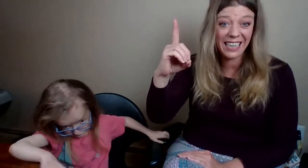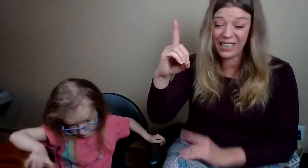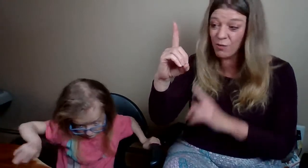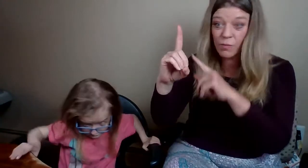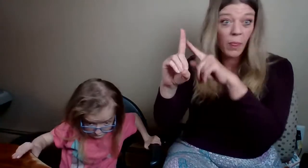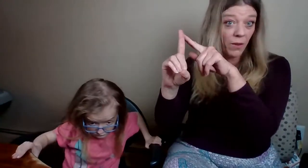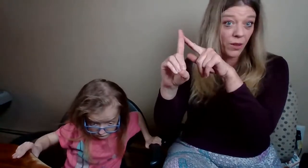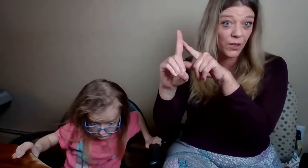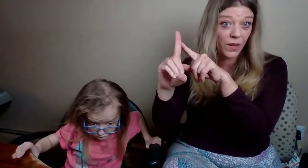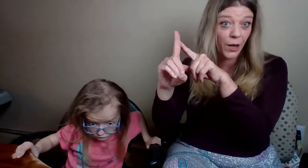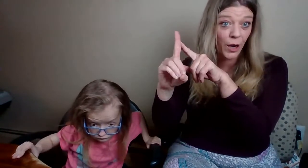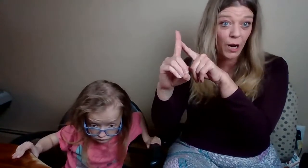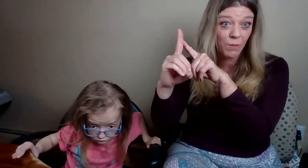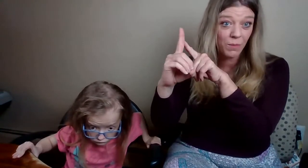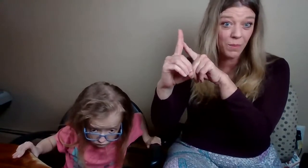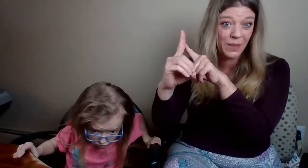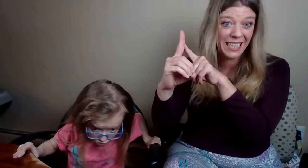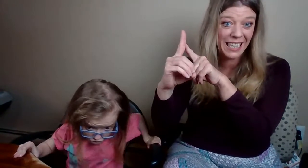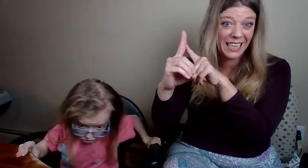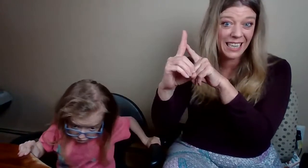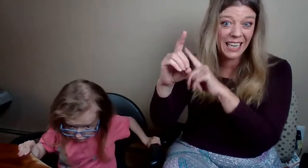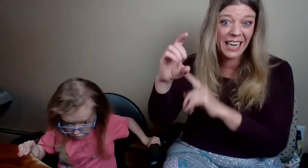D. First finger up. D.